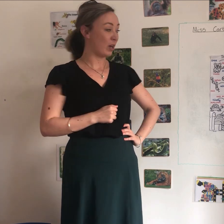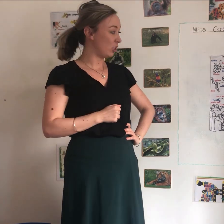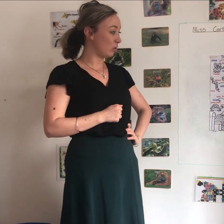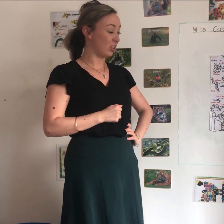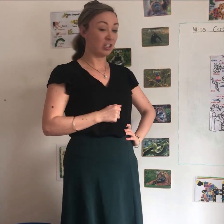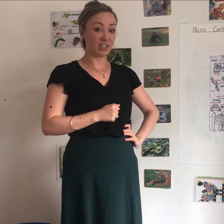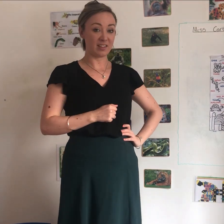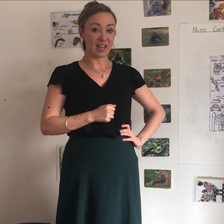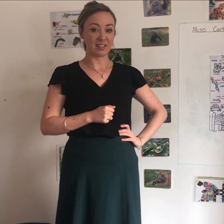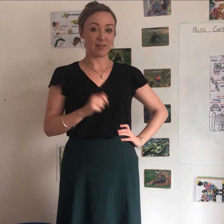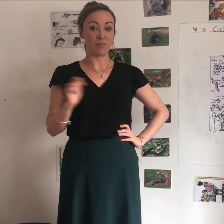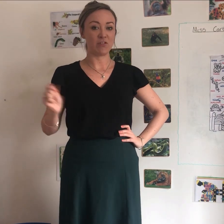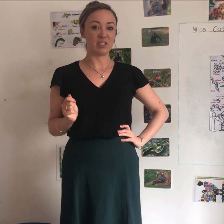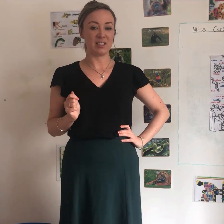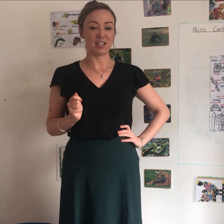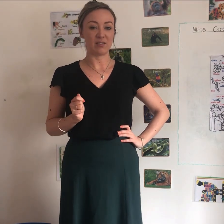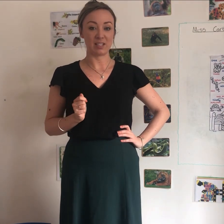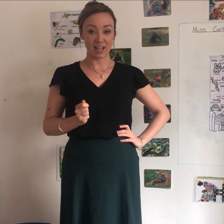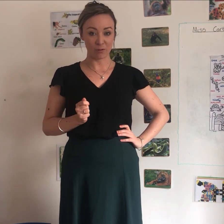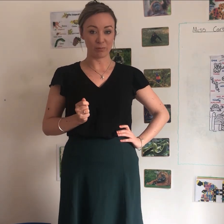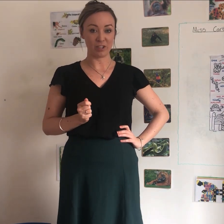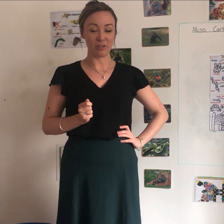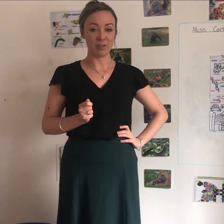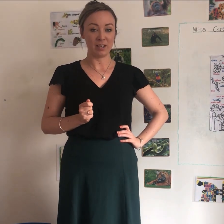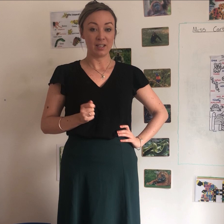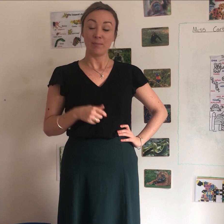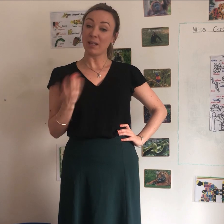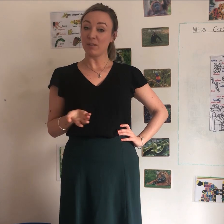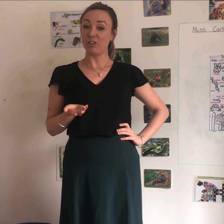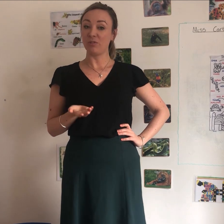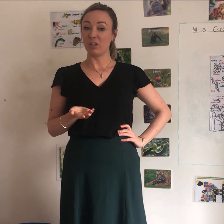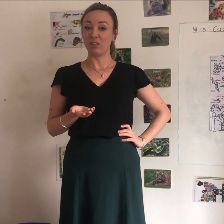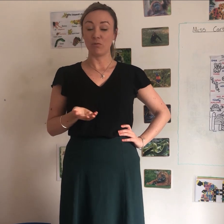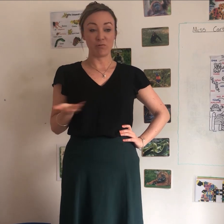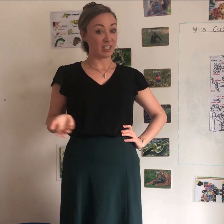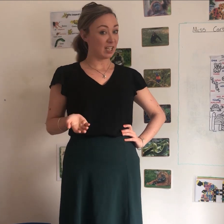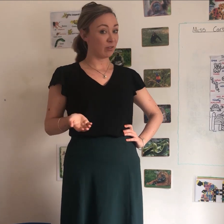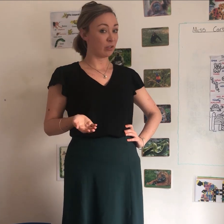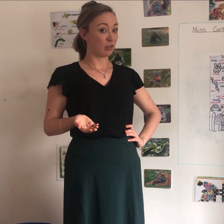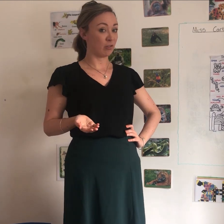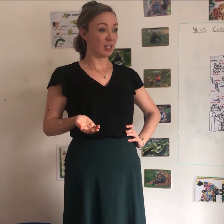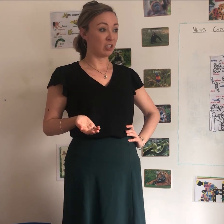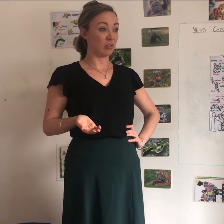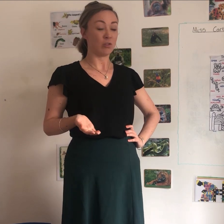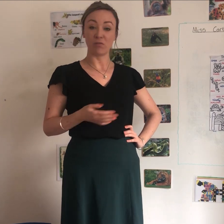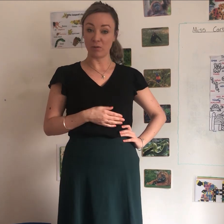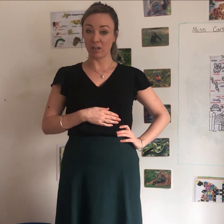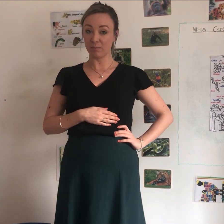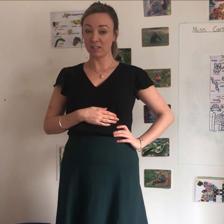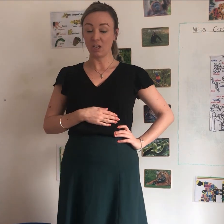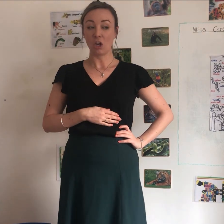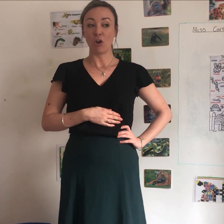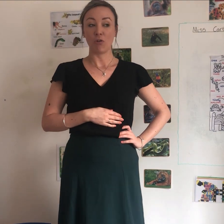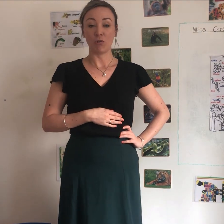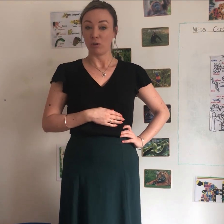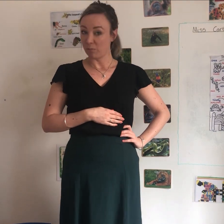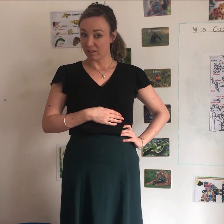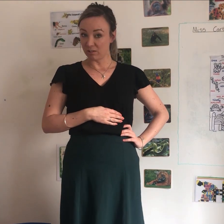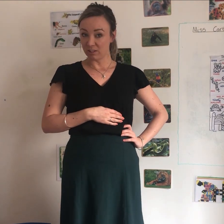you could look at that in more detail to help you. Maybe you could retell the story to your grown-ups or your brothers or